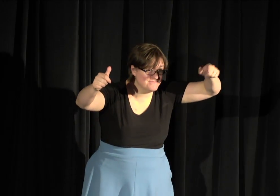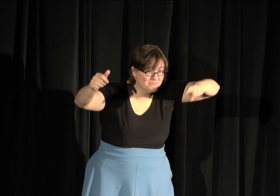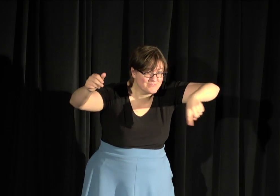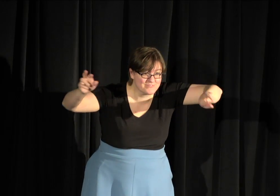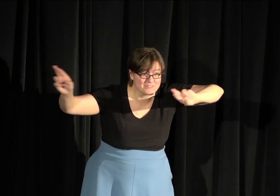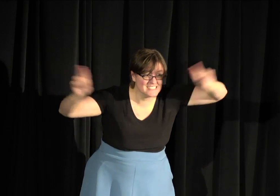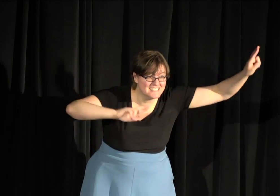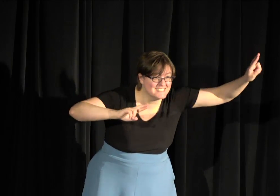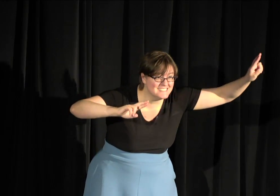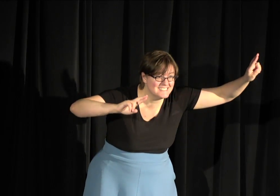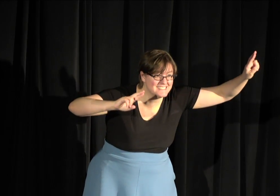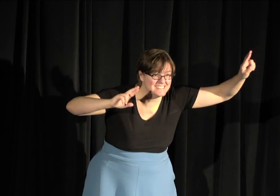Okay, here we go.